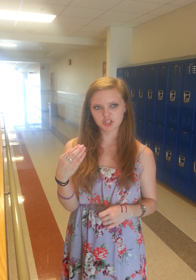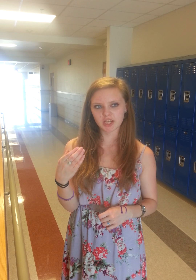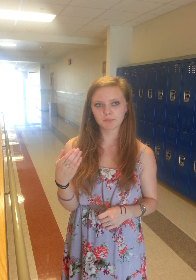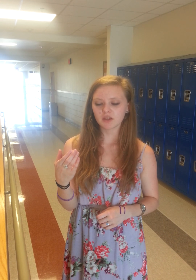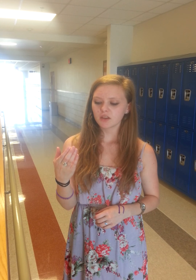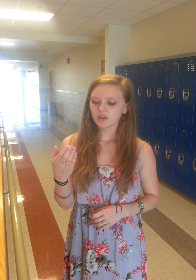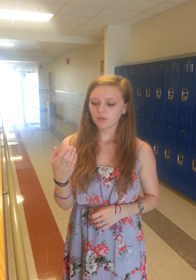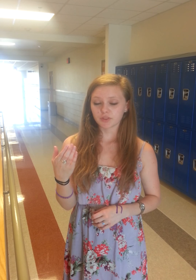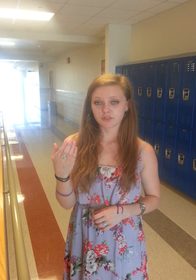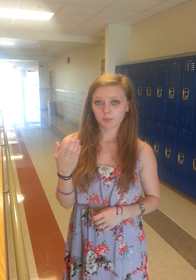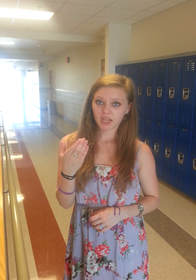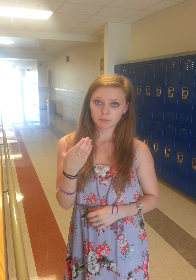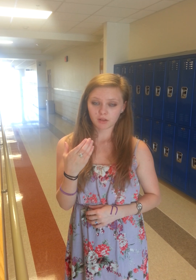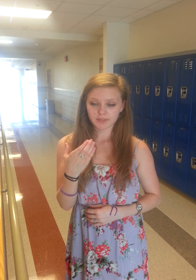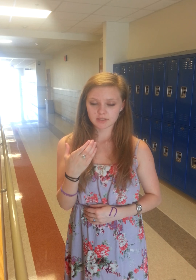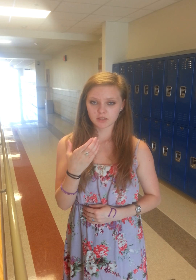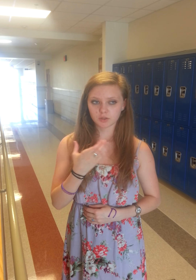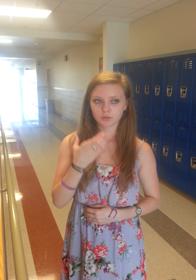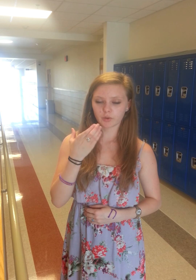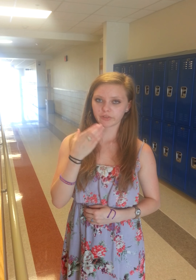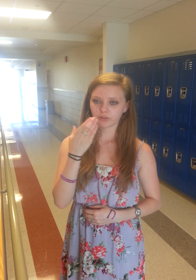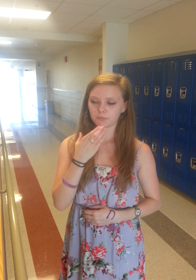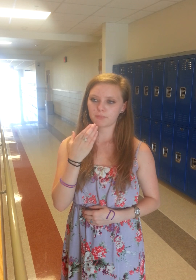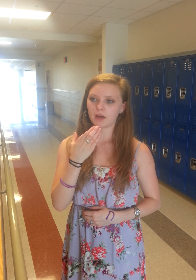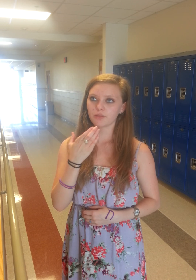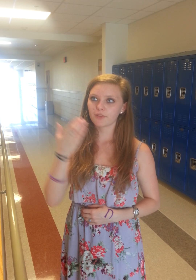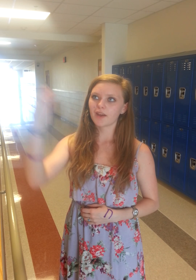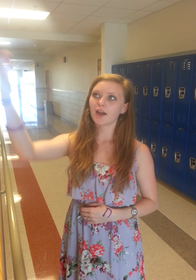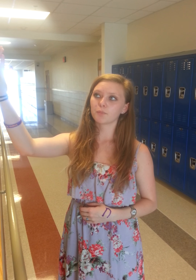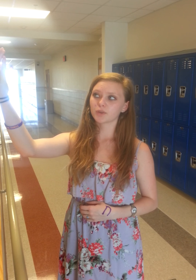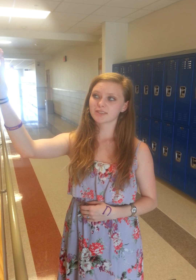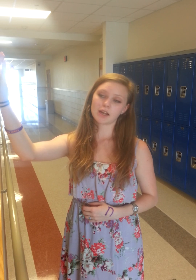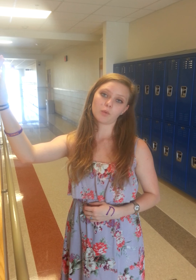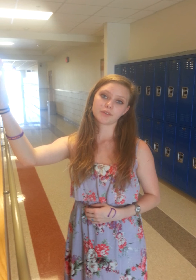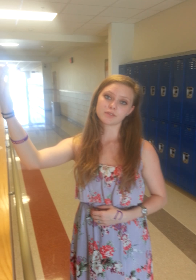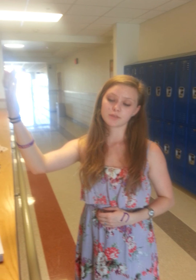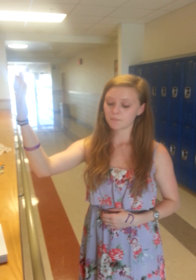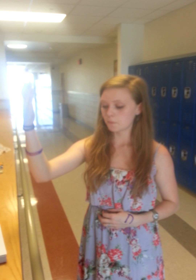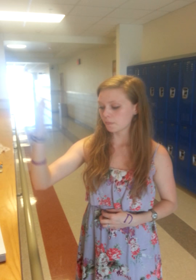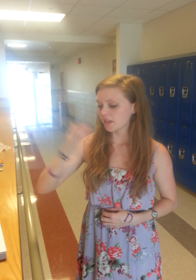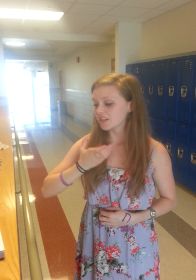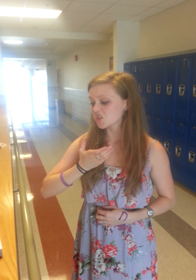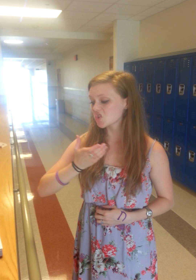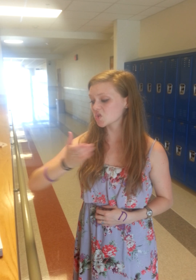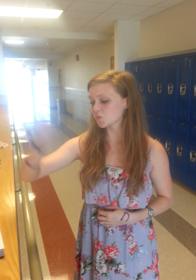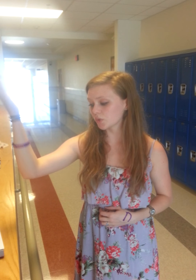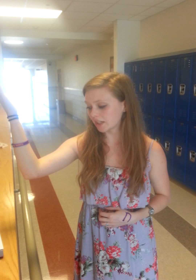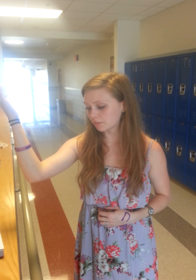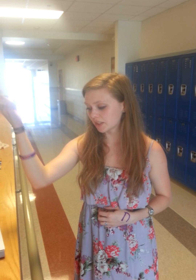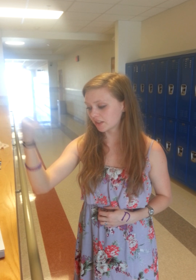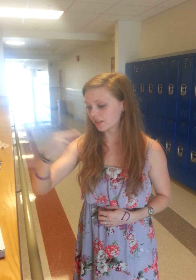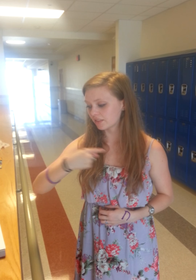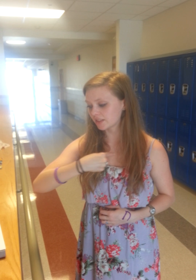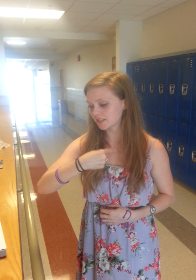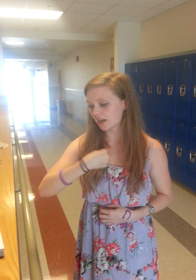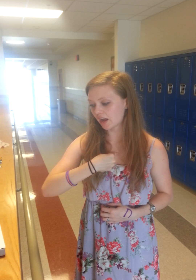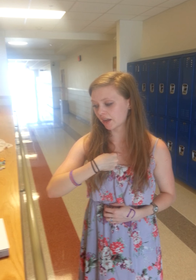shape with your dominant hand, palm facing you, going from your mouth upwards and outwards. Scream that I